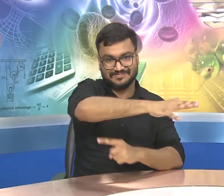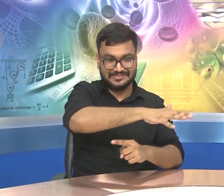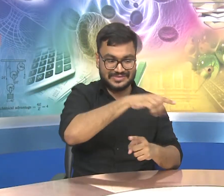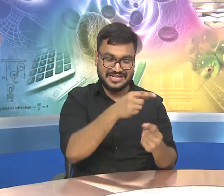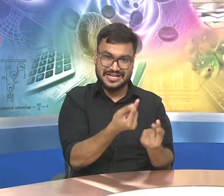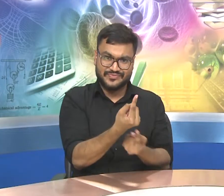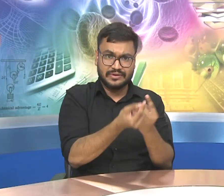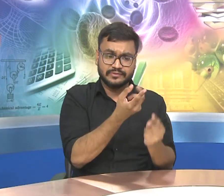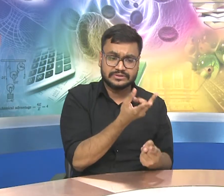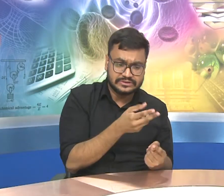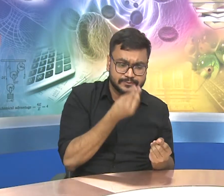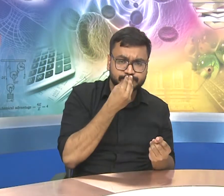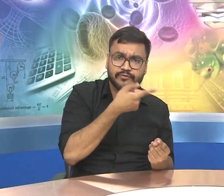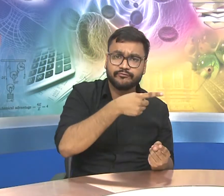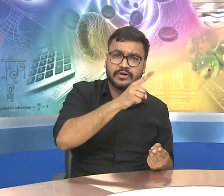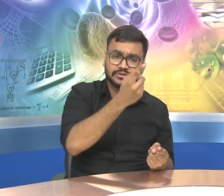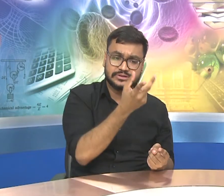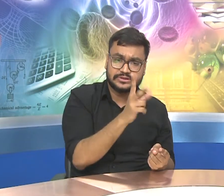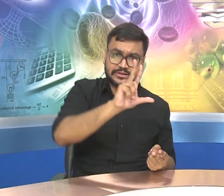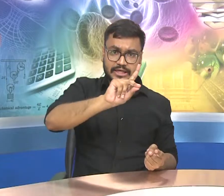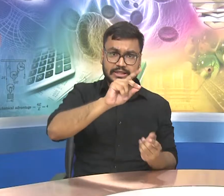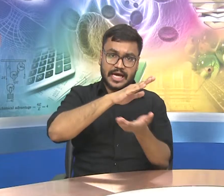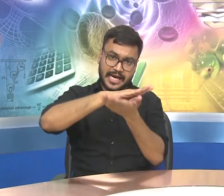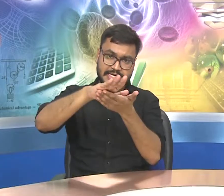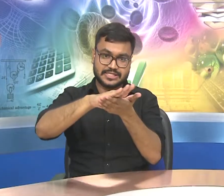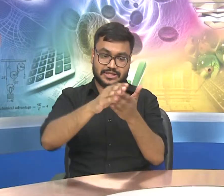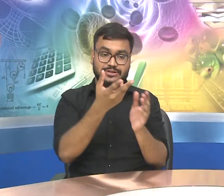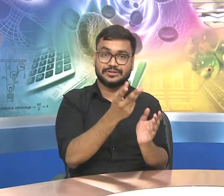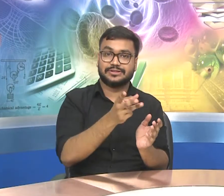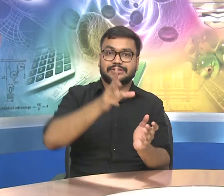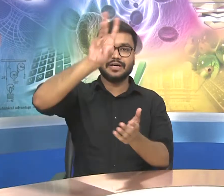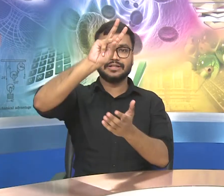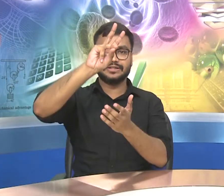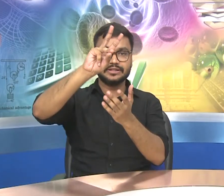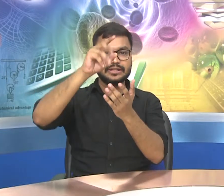first, which includes herbivorous and carnivorous,